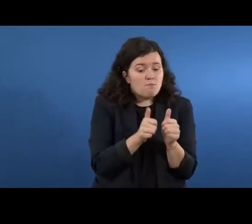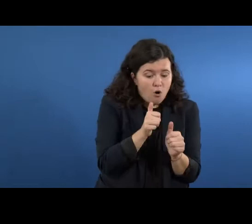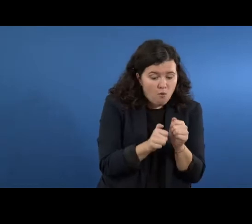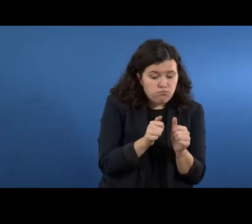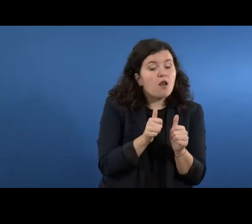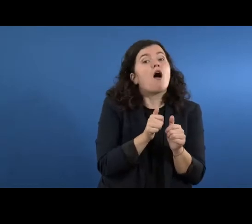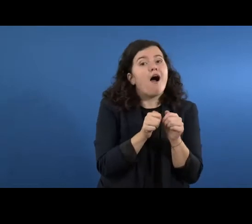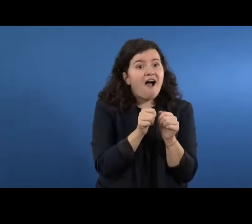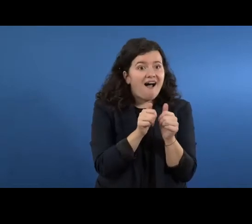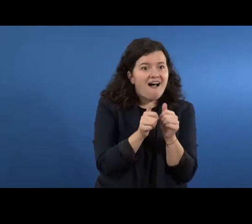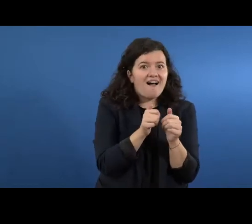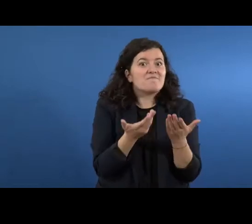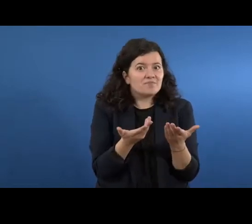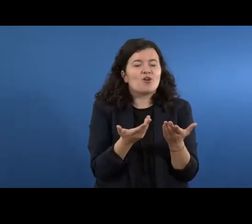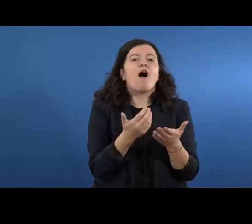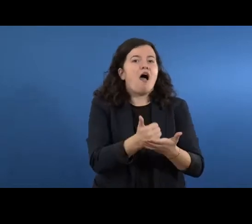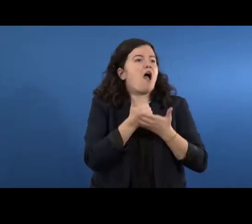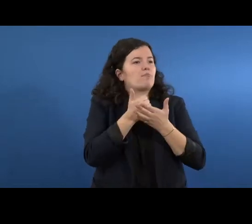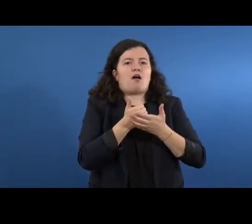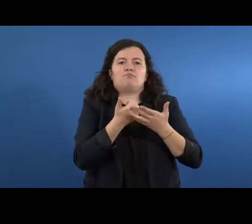to meet the learners where they are.